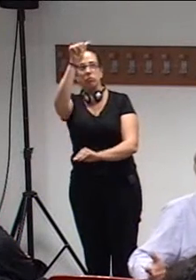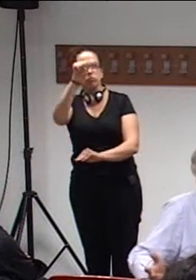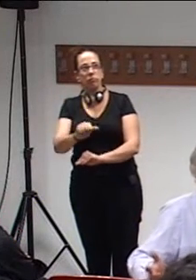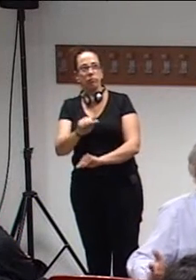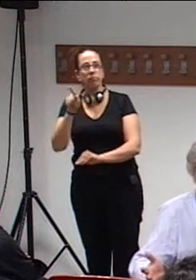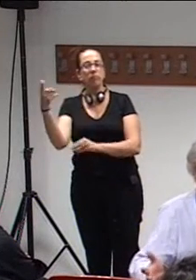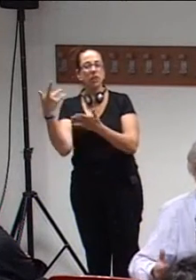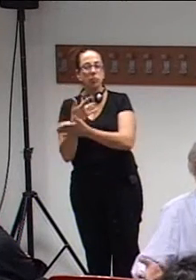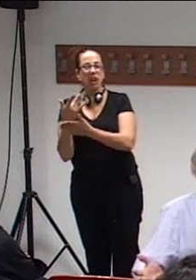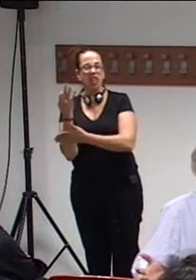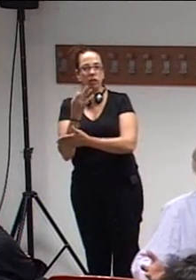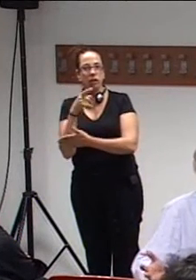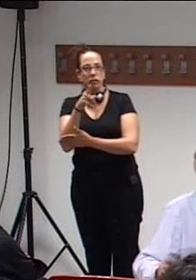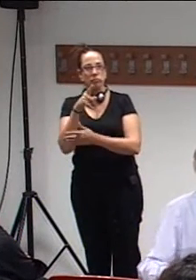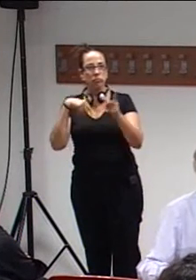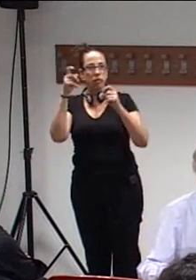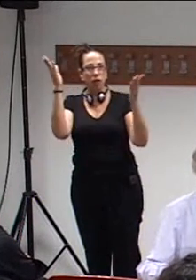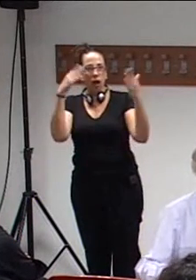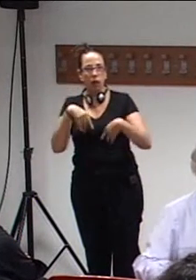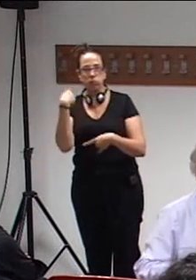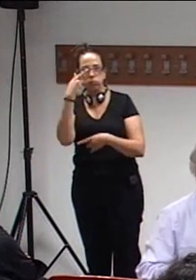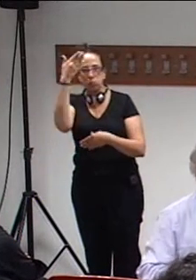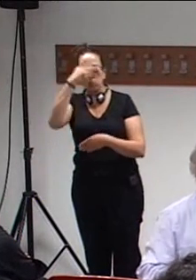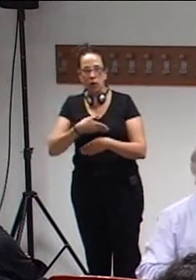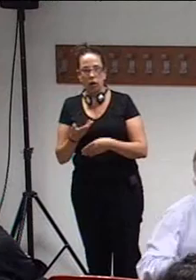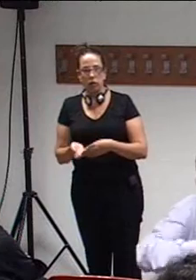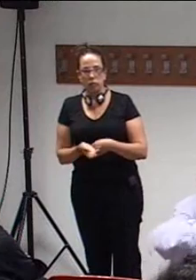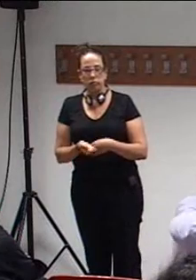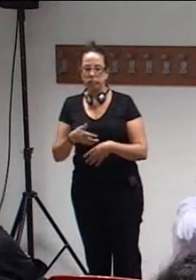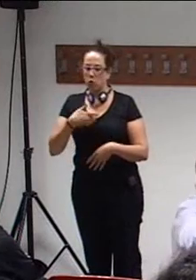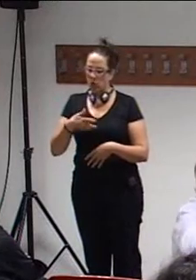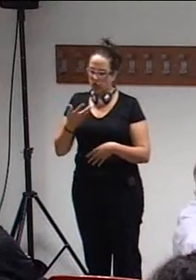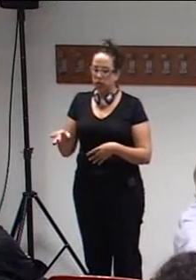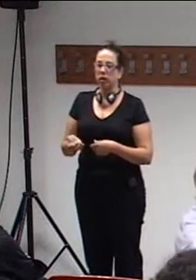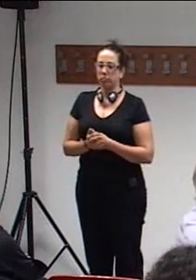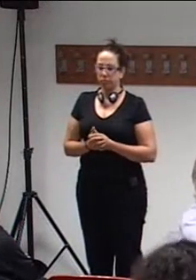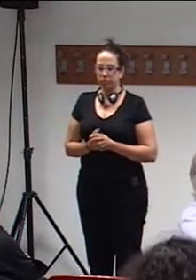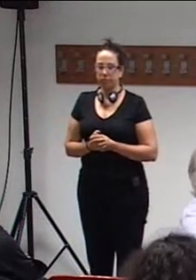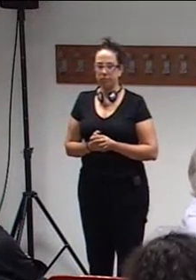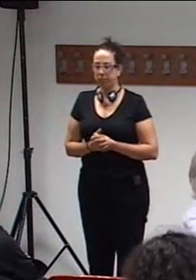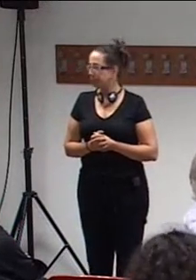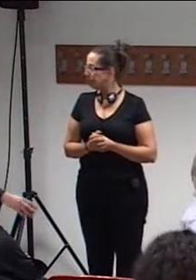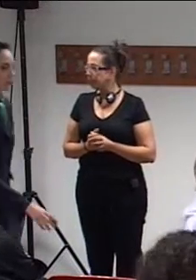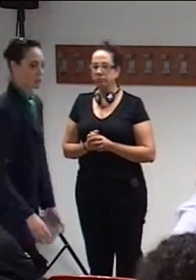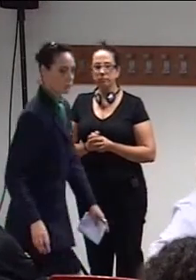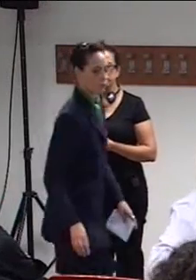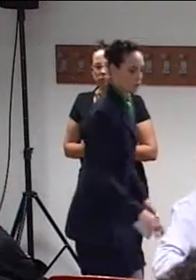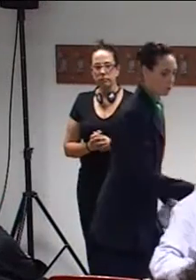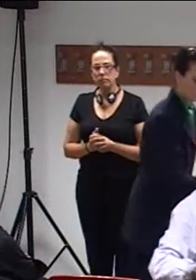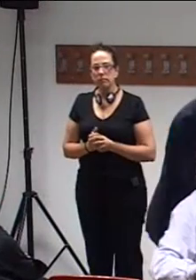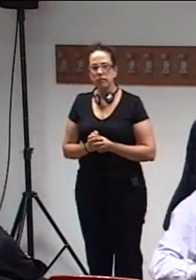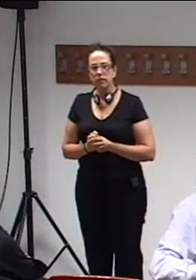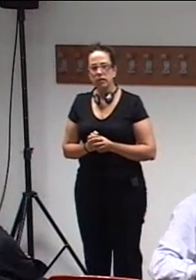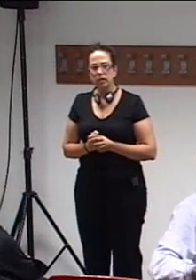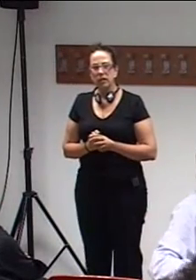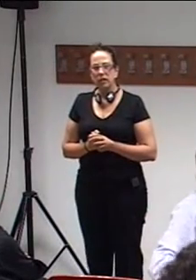is that, well, it's very discouraging that there's no expression on the face.